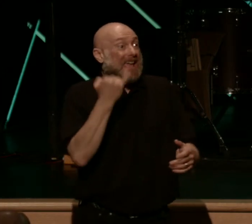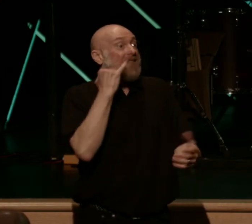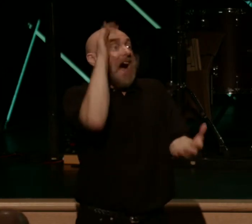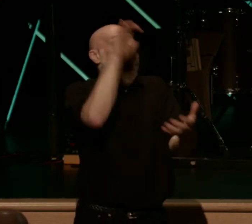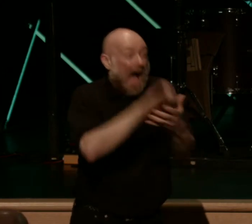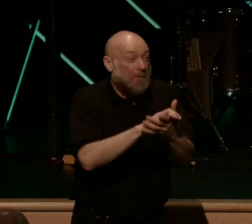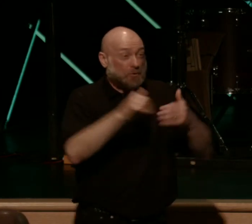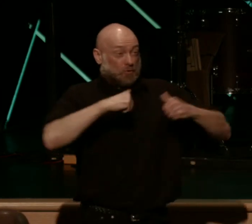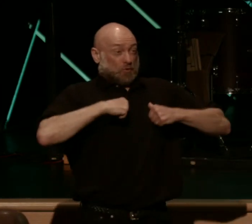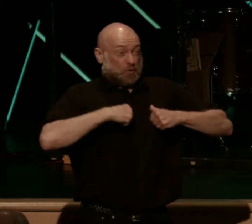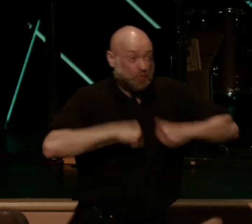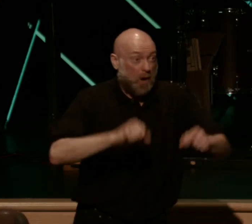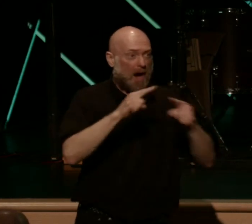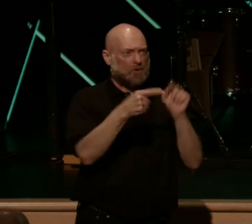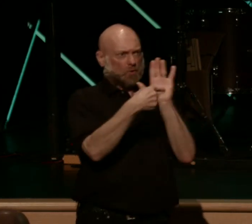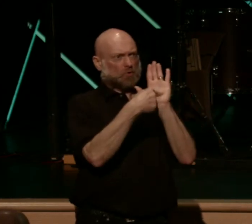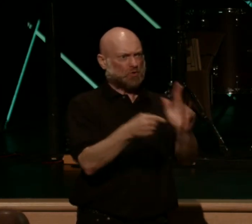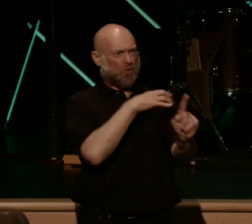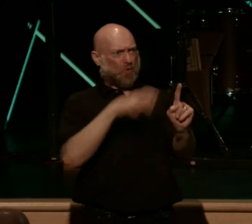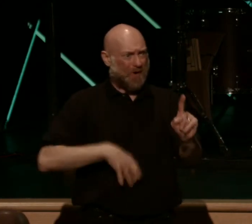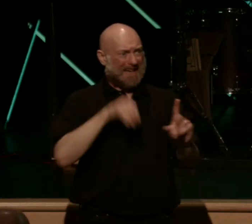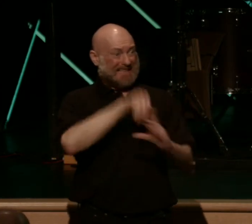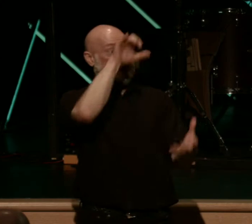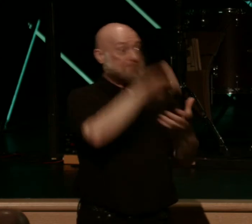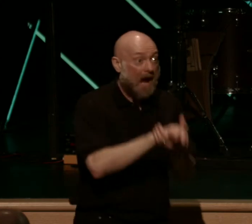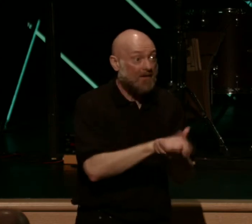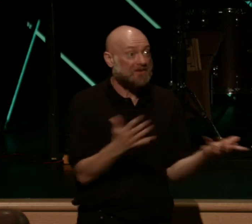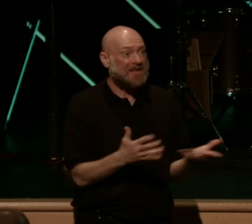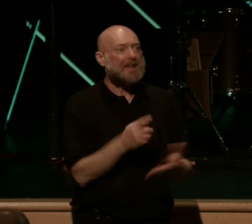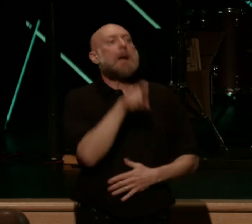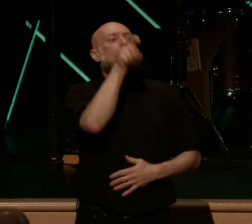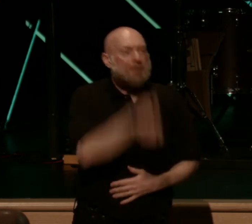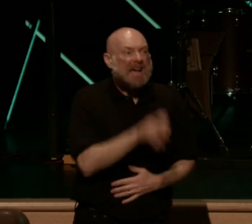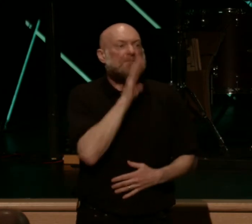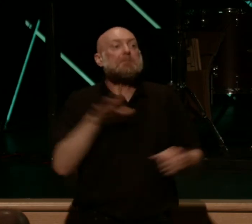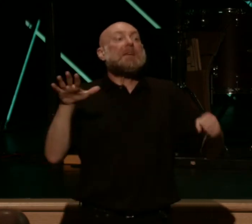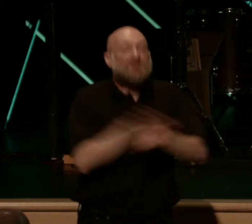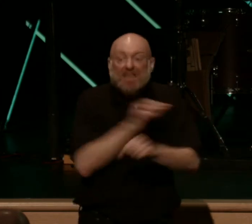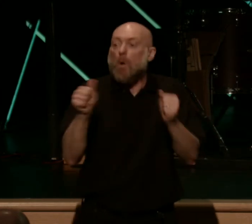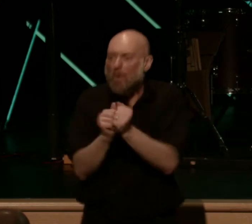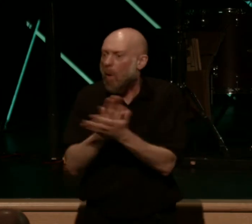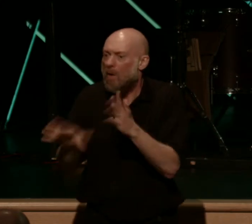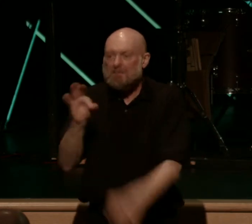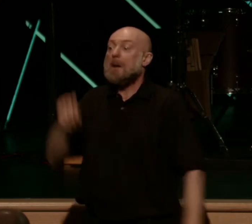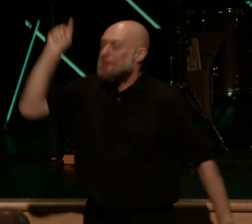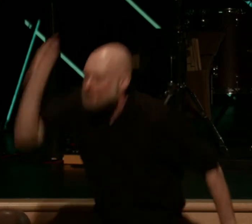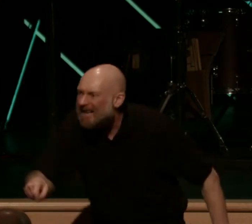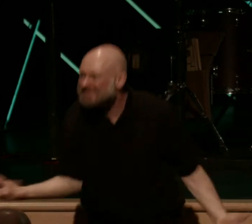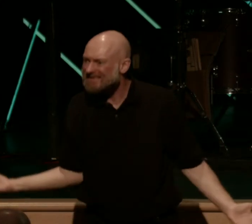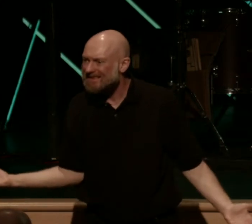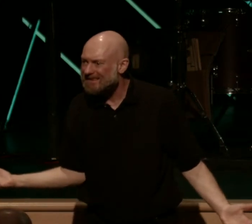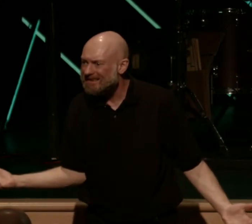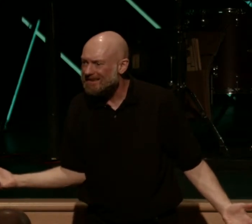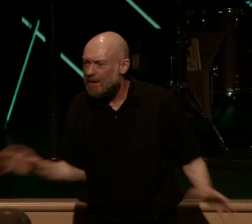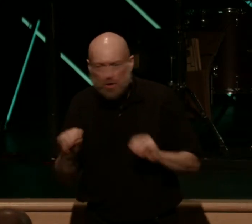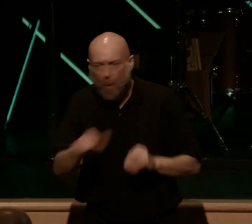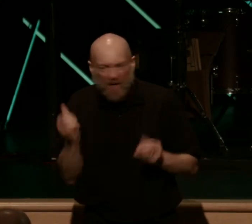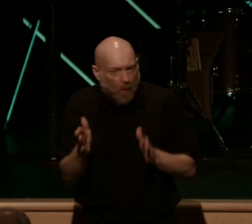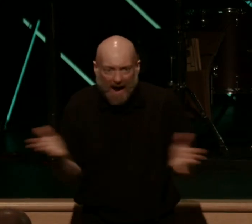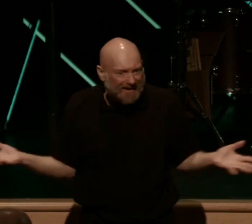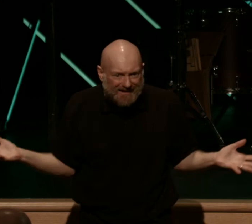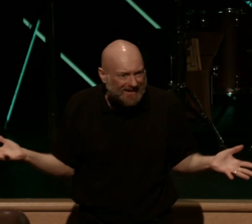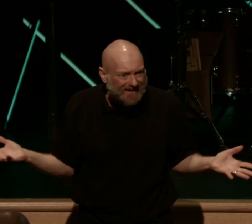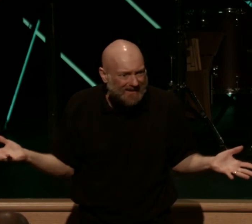to accurately portray Christ in his marriage, he must be filled with the Holy Spirit. There is no other way to do